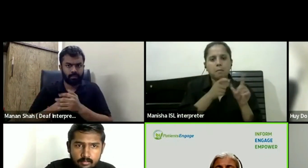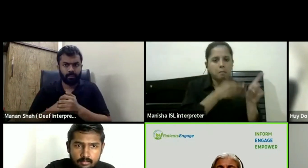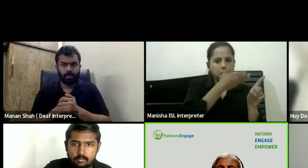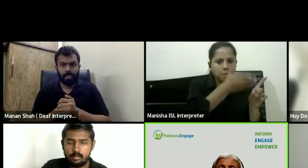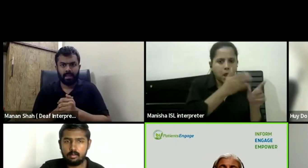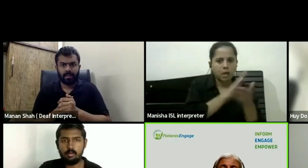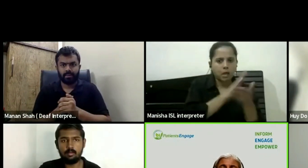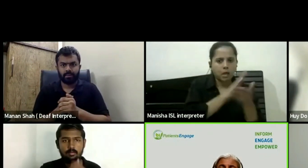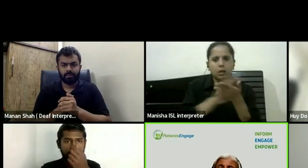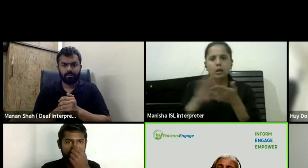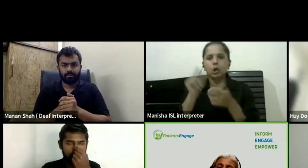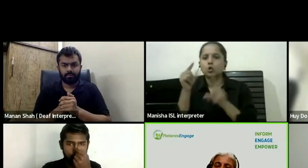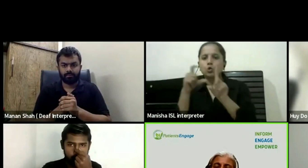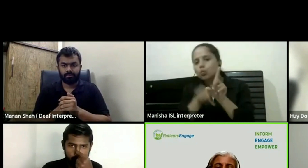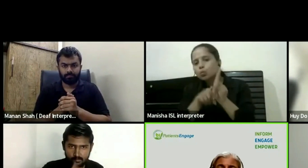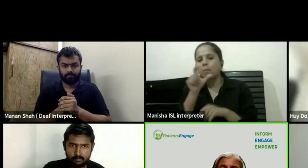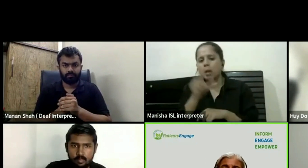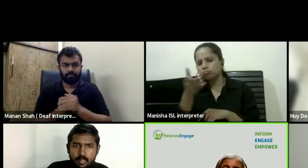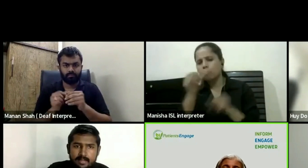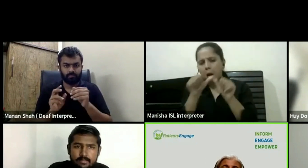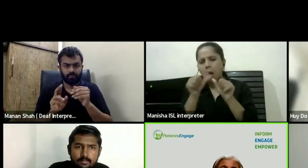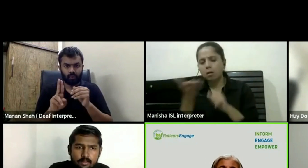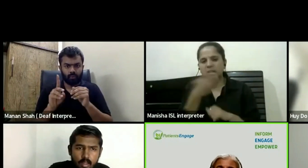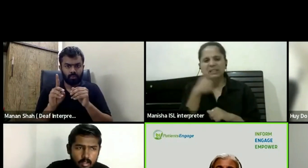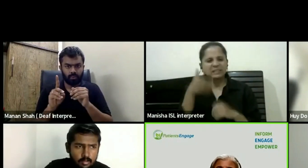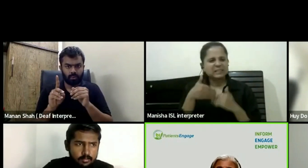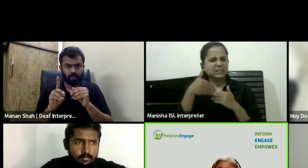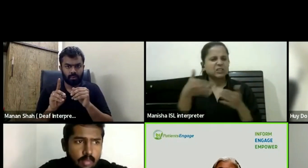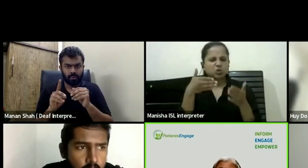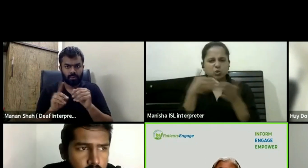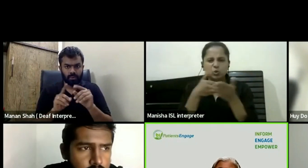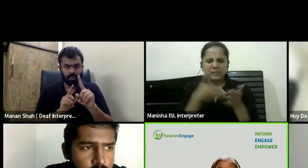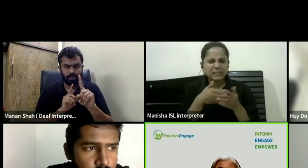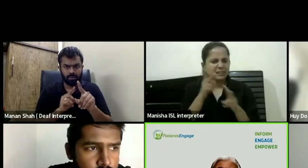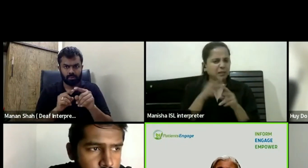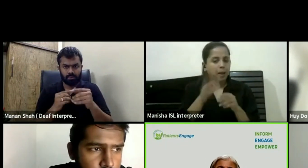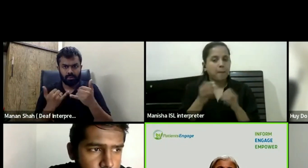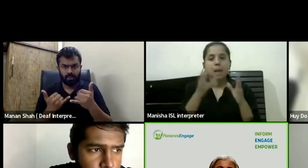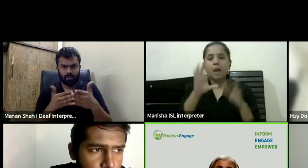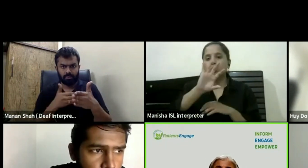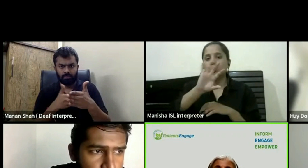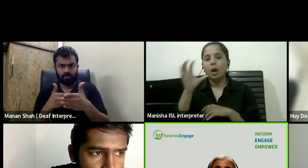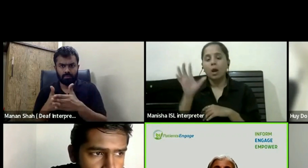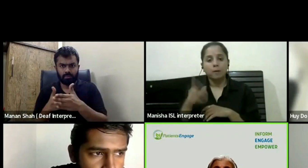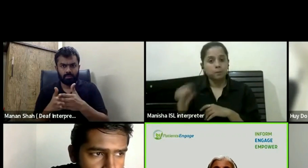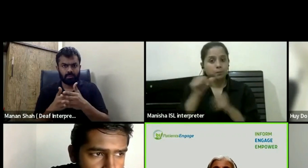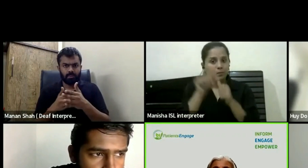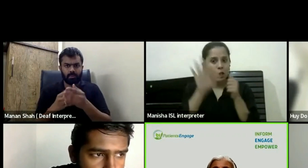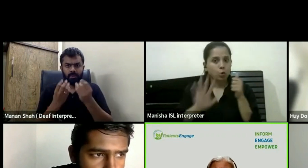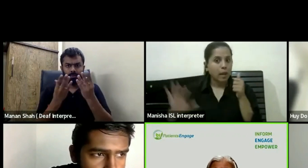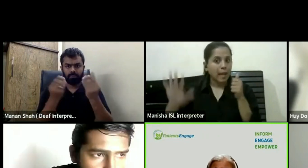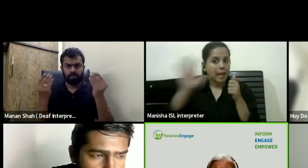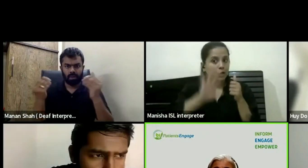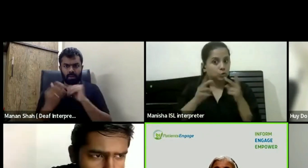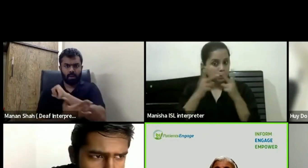what we are seeing continues to be a challenge in most countries, at least in Asia,